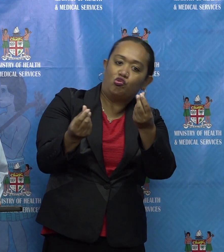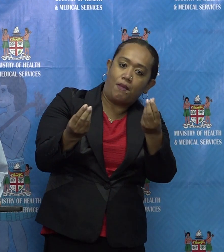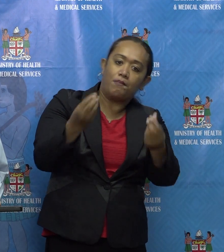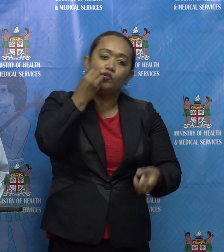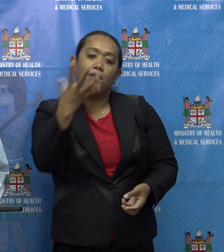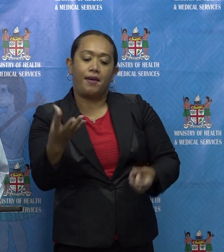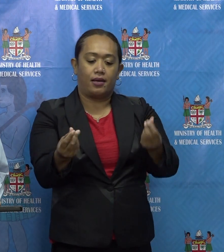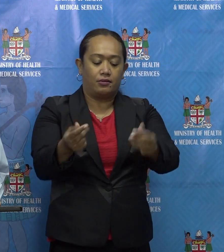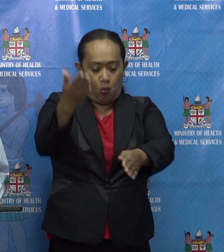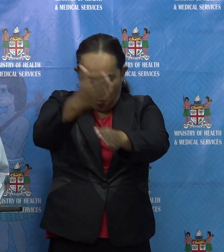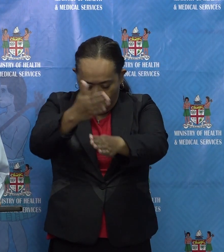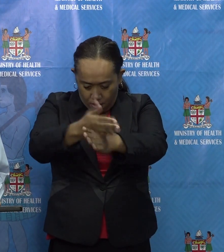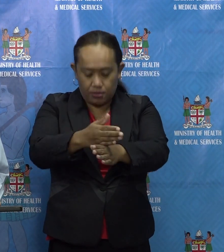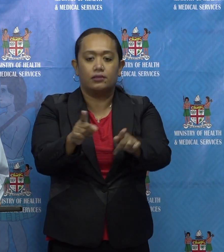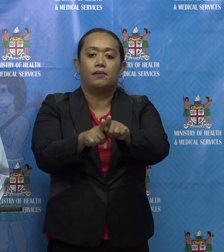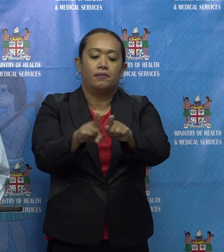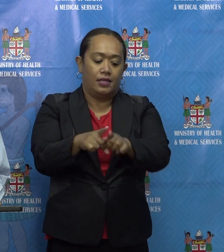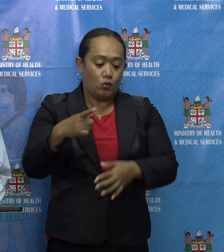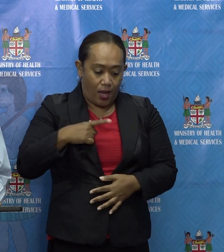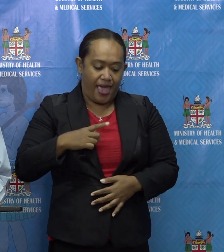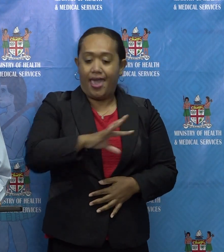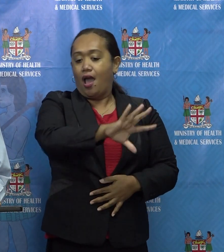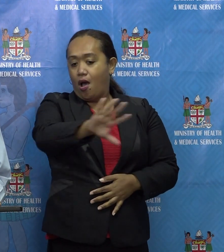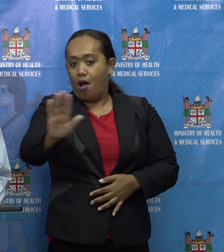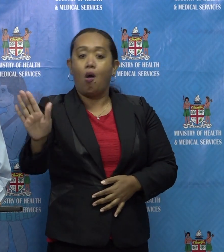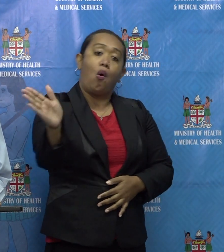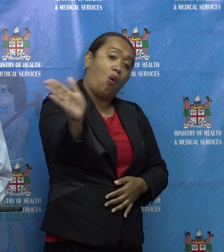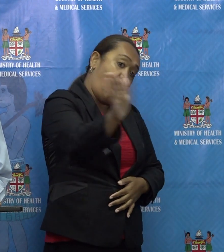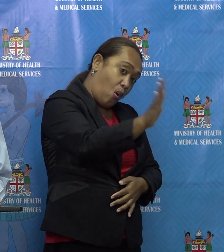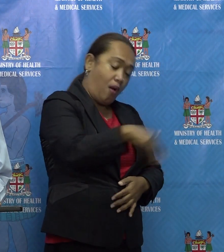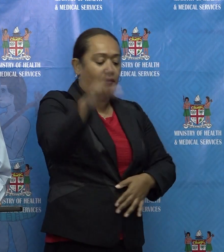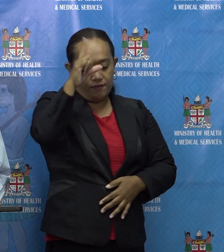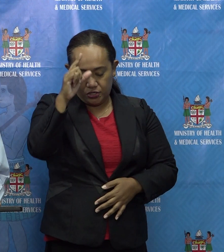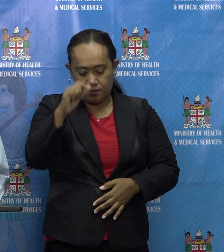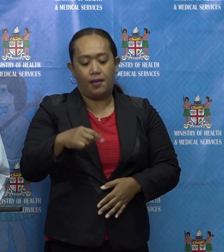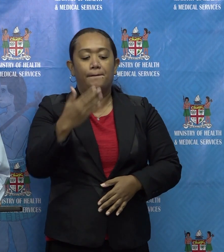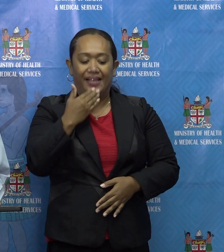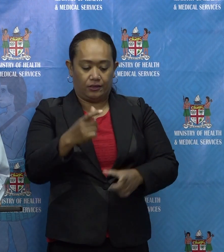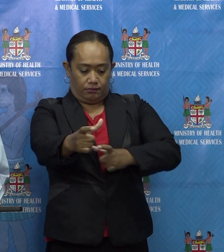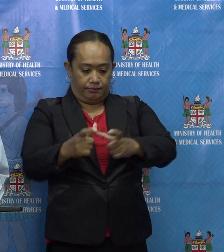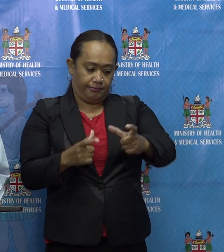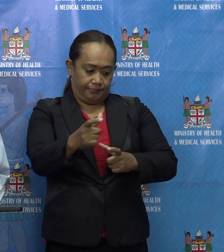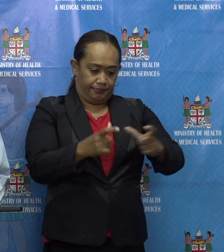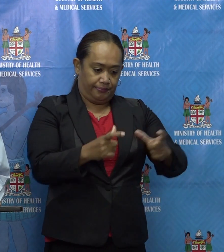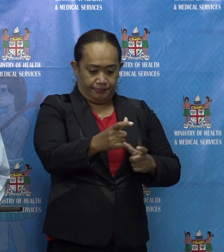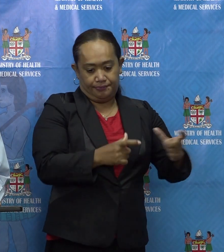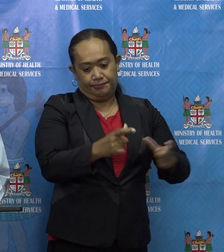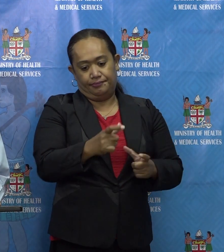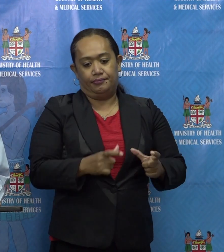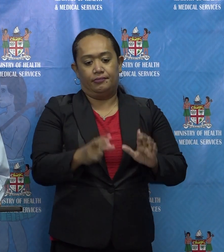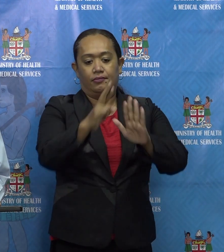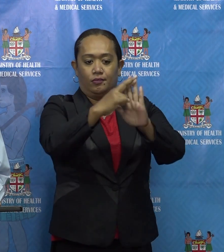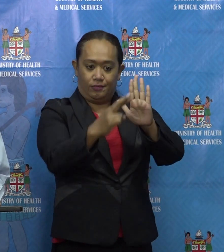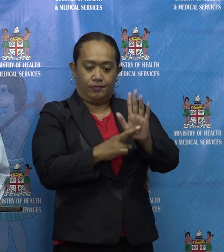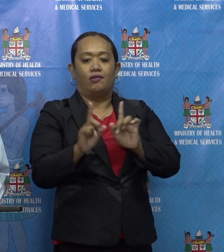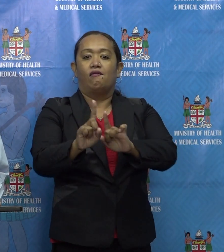at your place of work. That is why every Fijian must take every possible measure to limit their chance of being infected or infecting